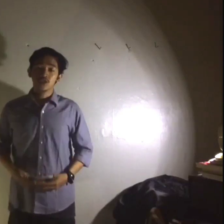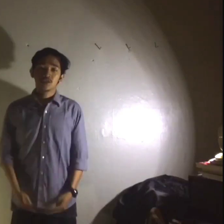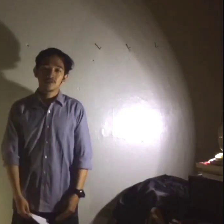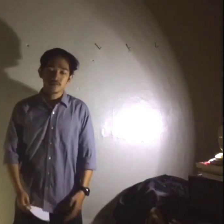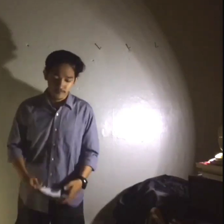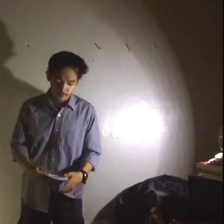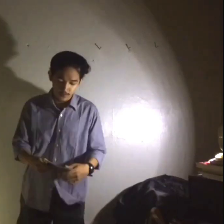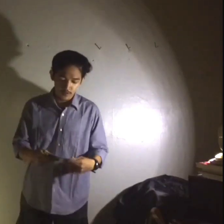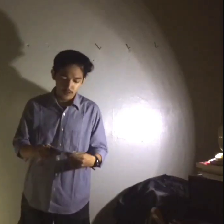language.